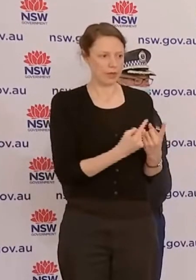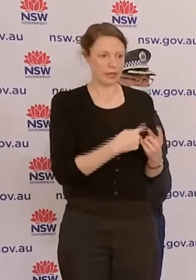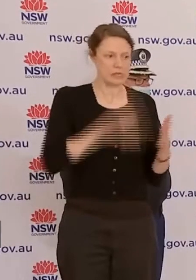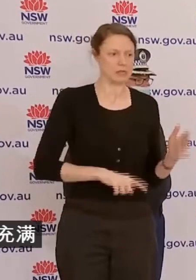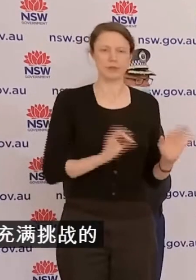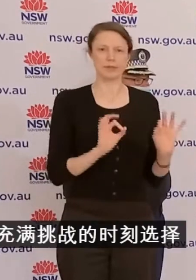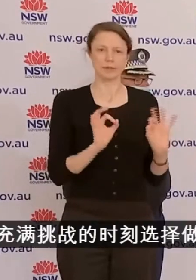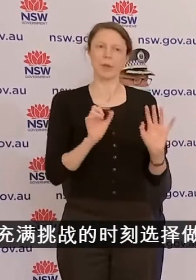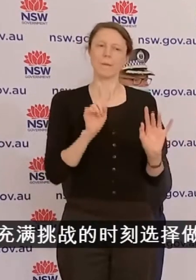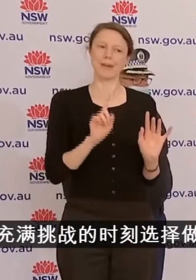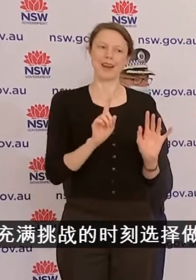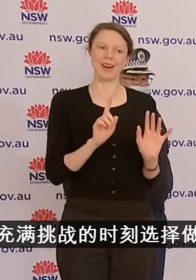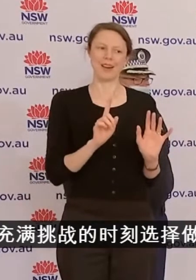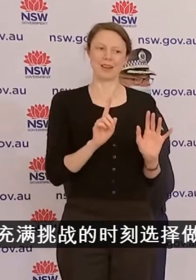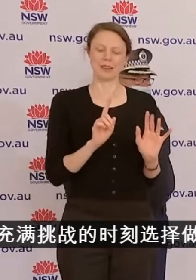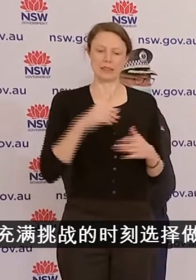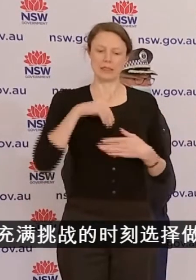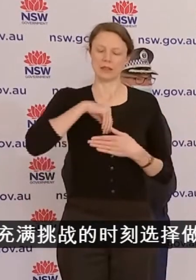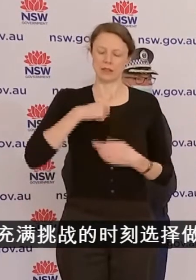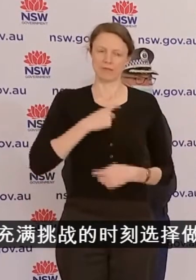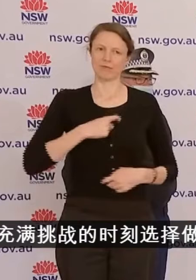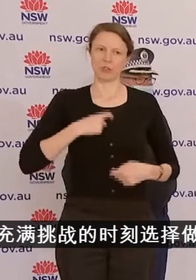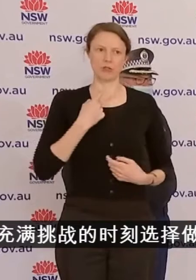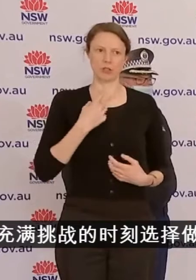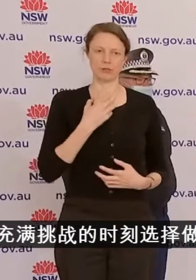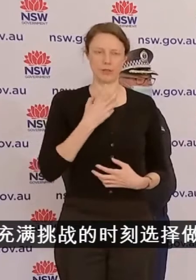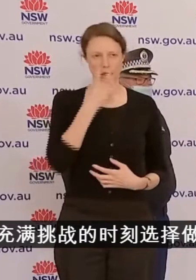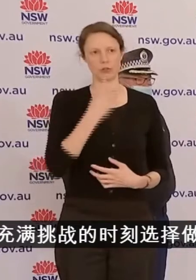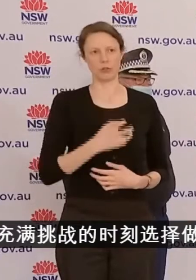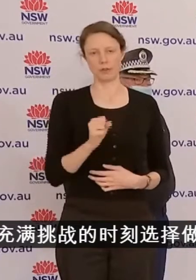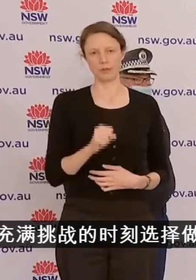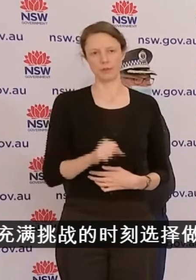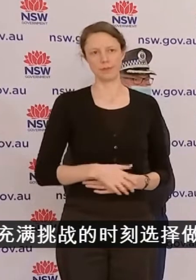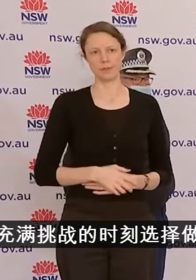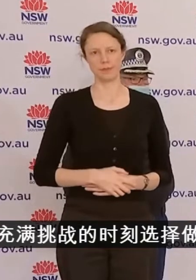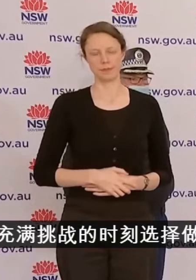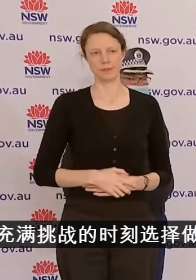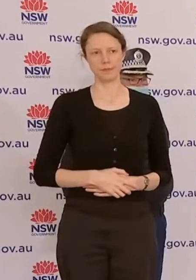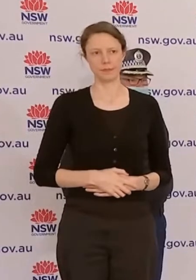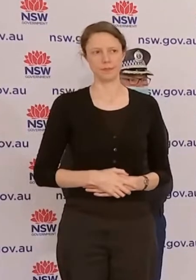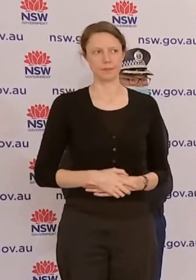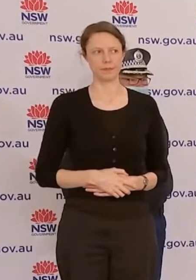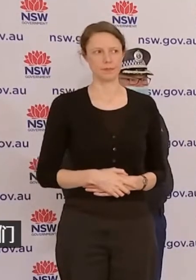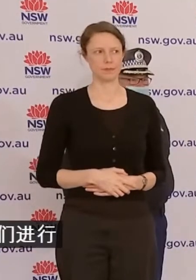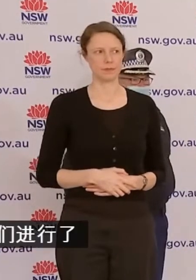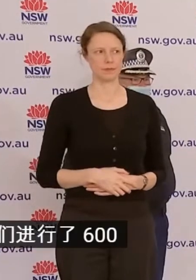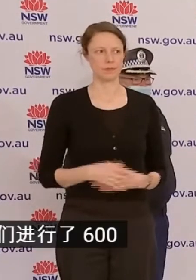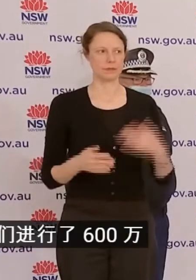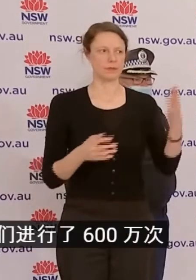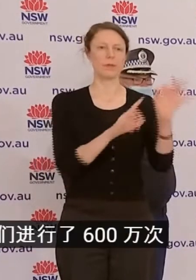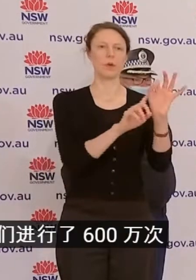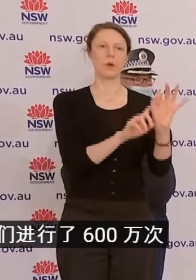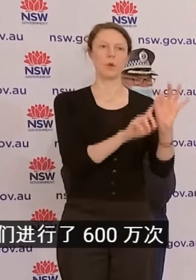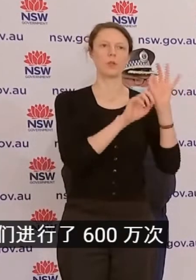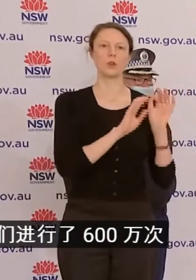people have chosen to do the wrong thing at such a challenging time. Premier's giving people hope that when we get to 6